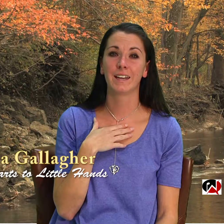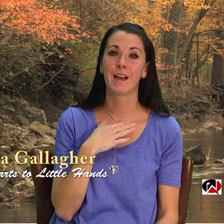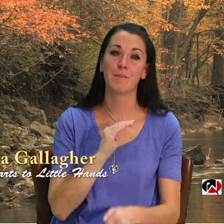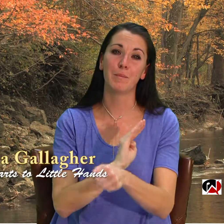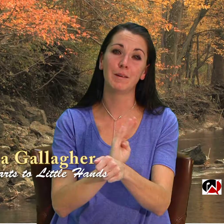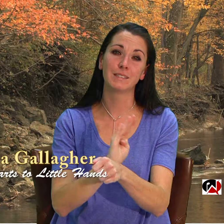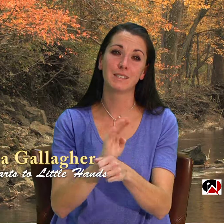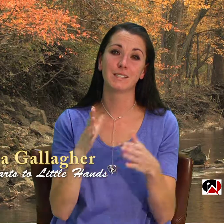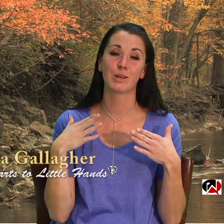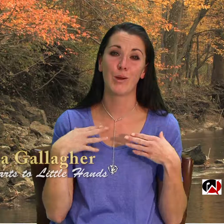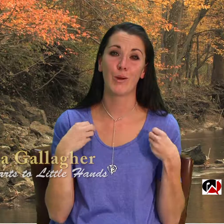Gallagher,